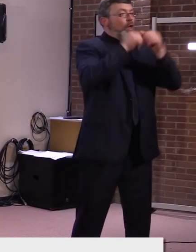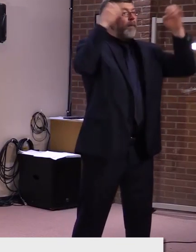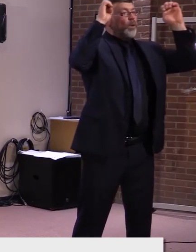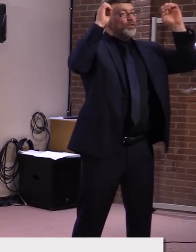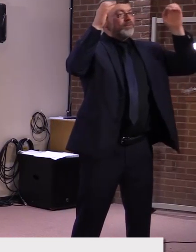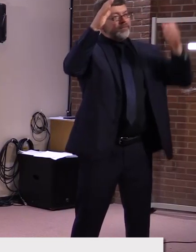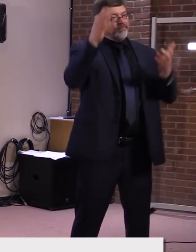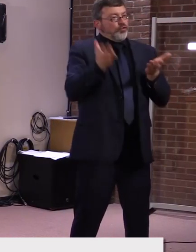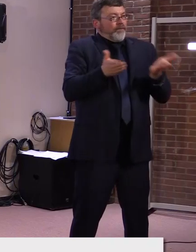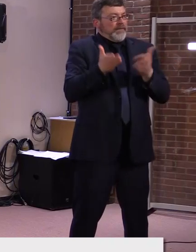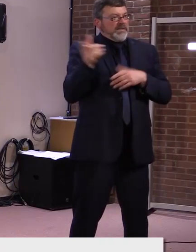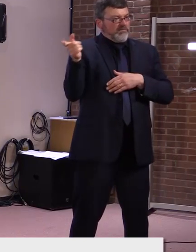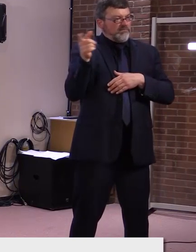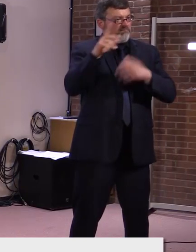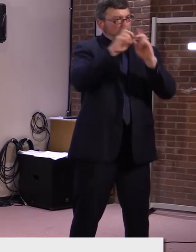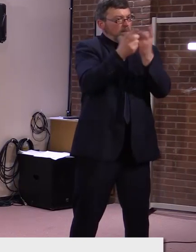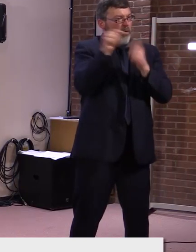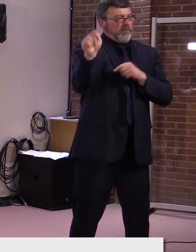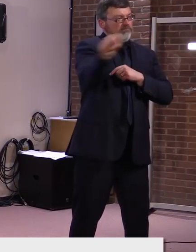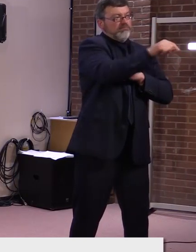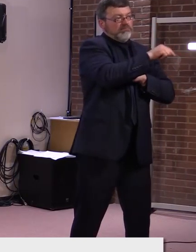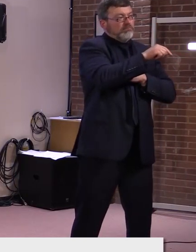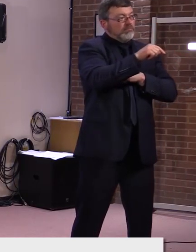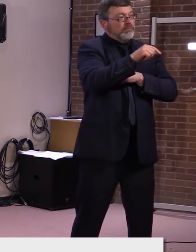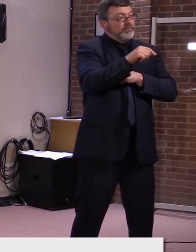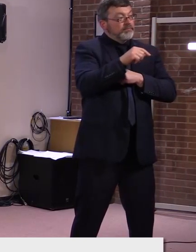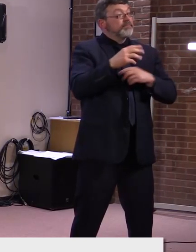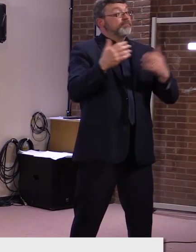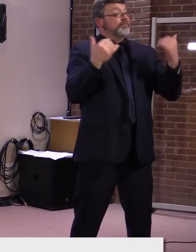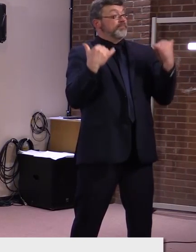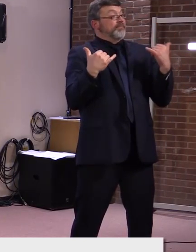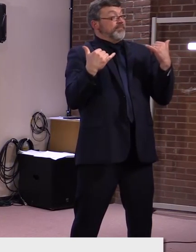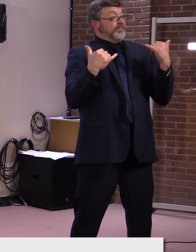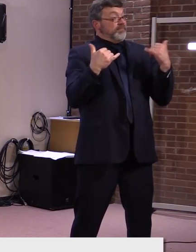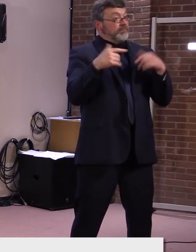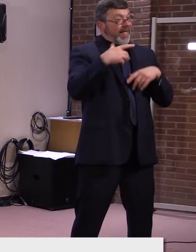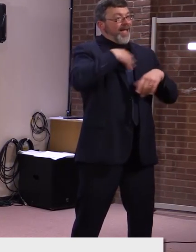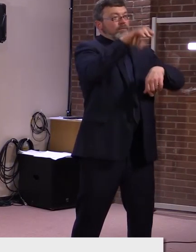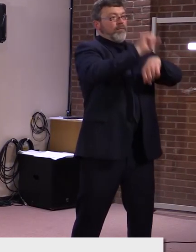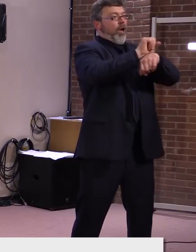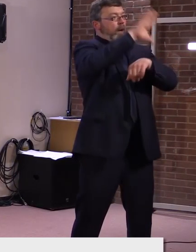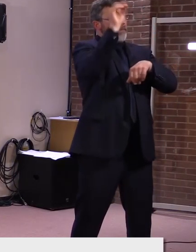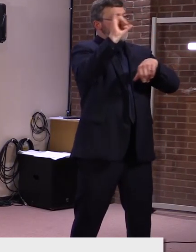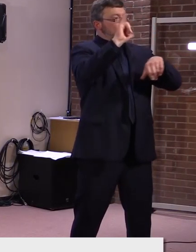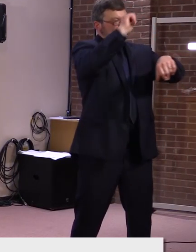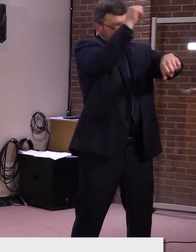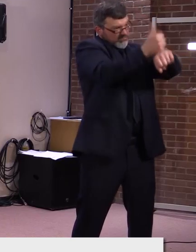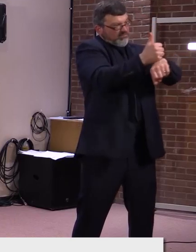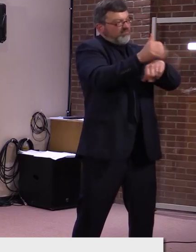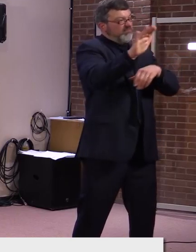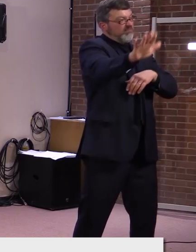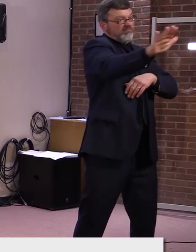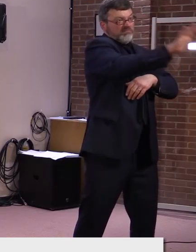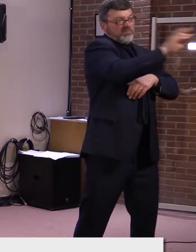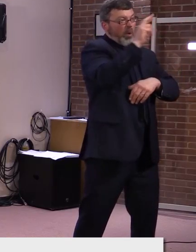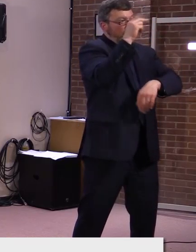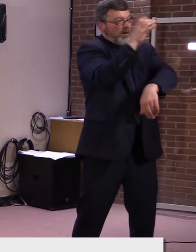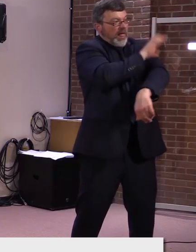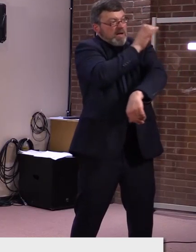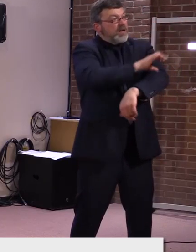the largest employers first. Included in this effort are restaurant, hospitality, and tourism workers. As you